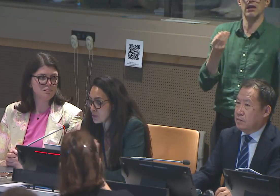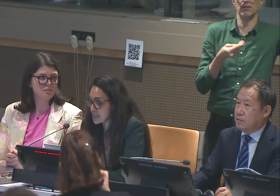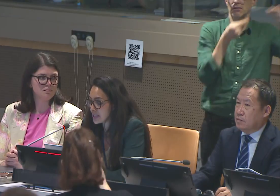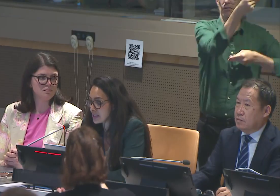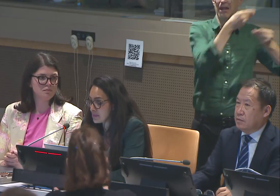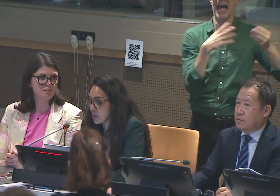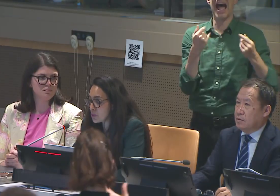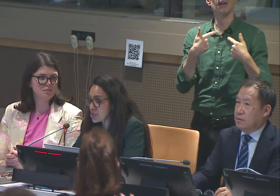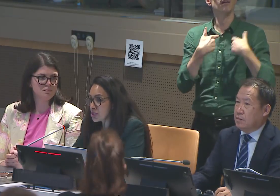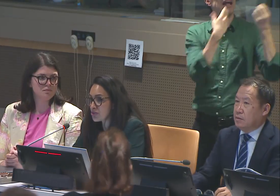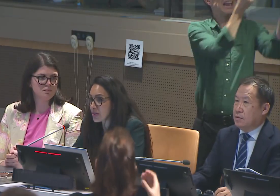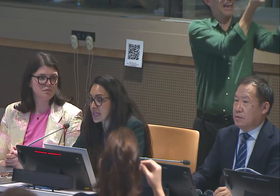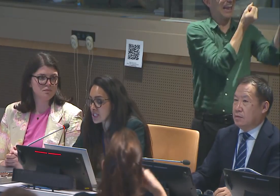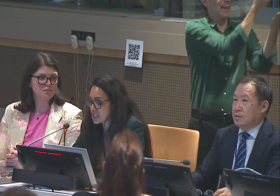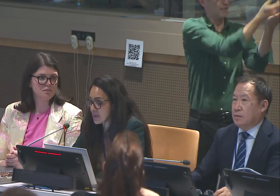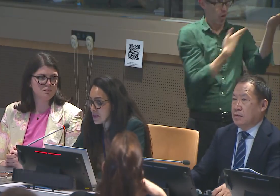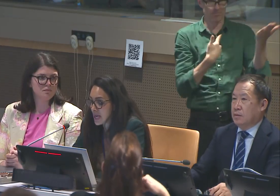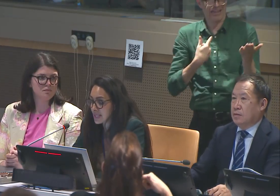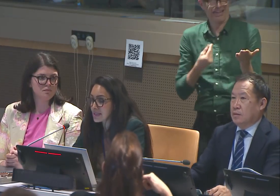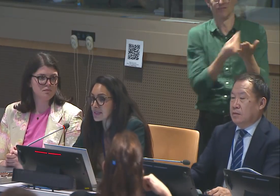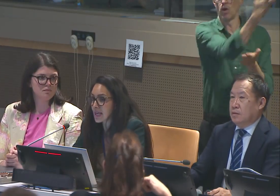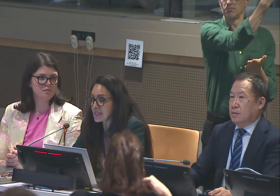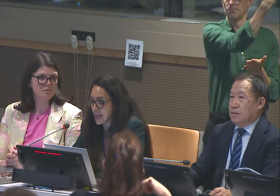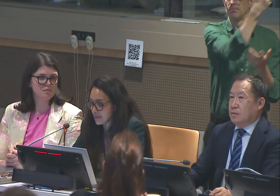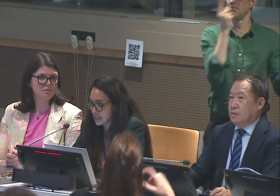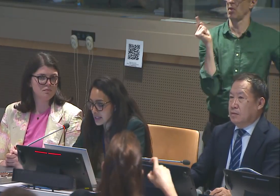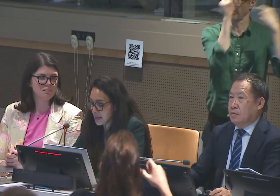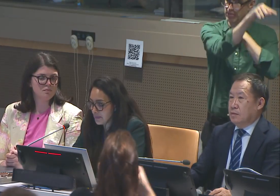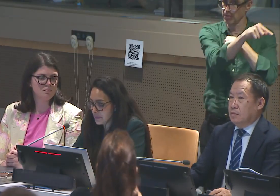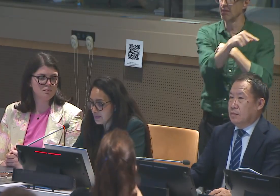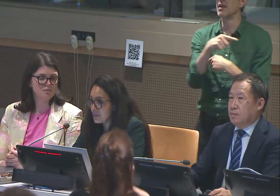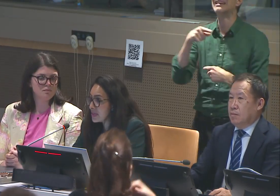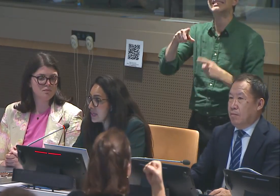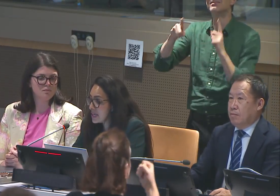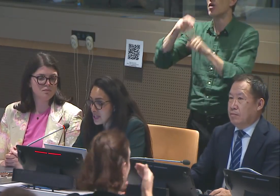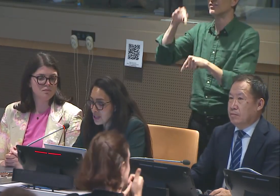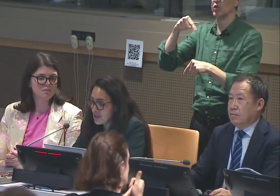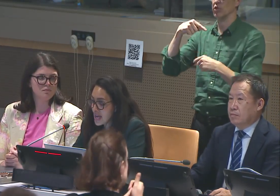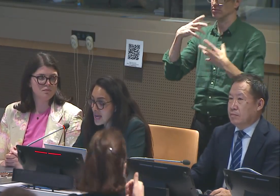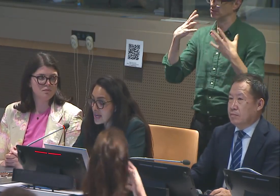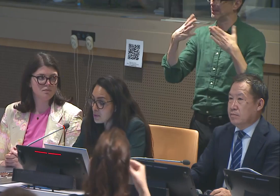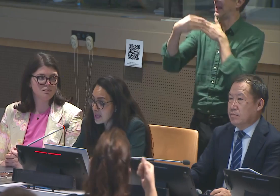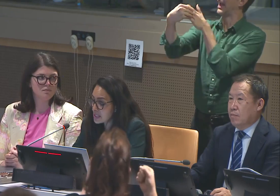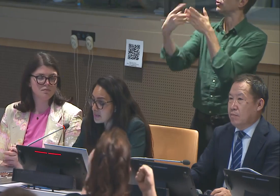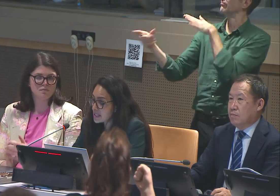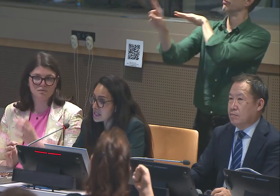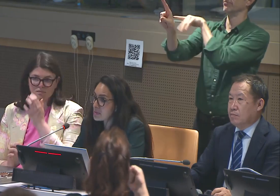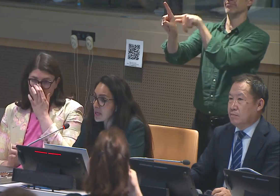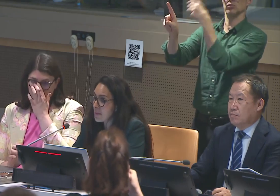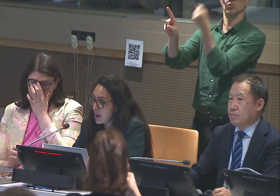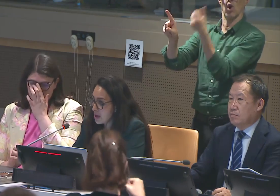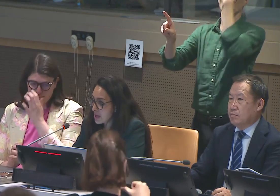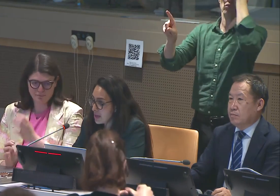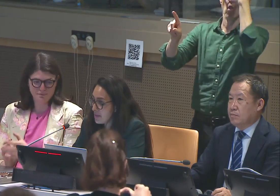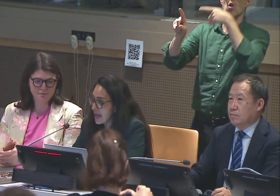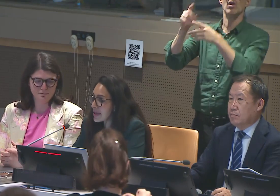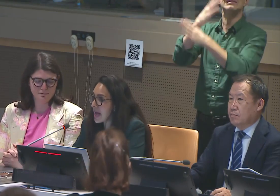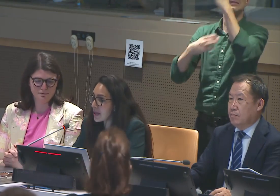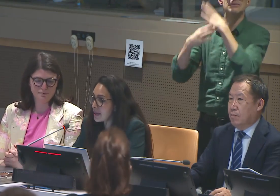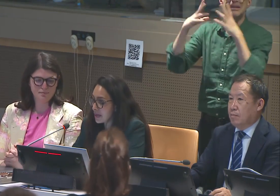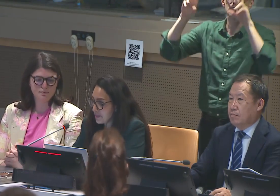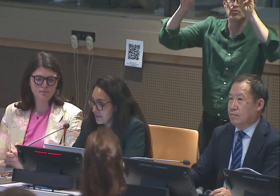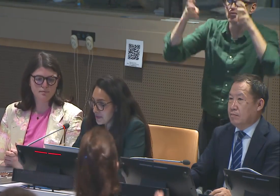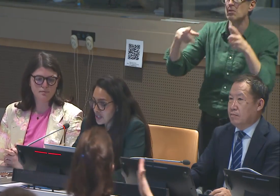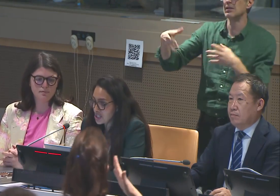require resources, but also strong leadership and sustained advocacy. The UK remains committed to being a partner and